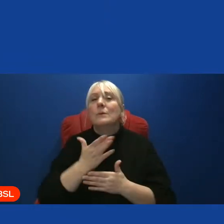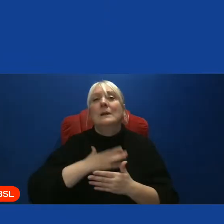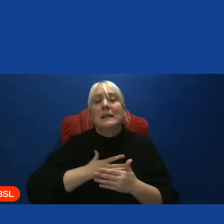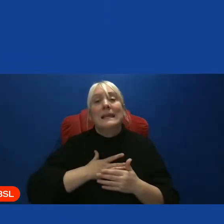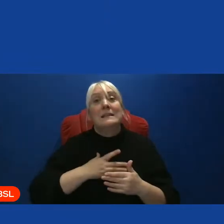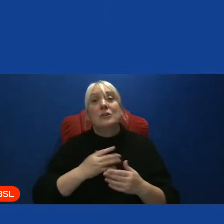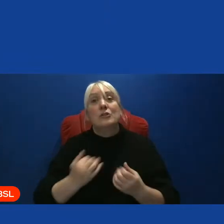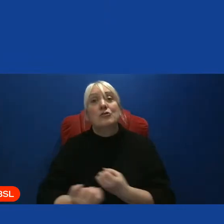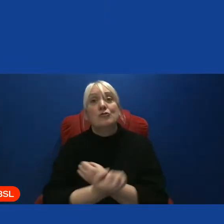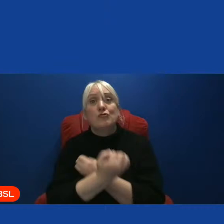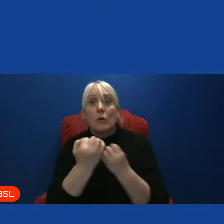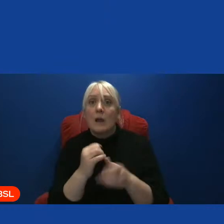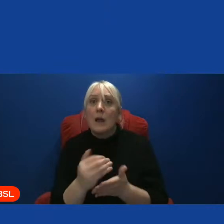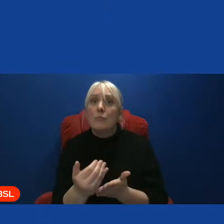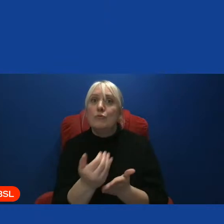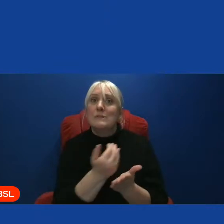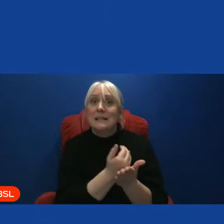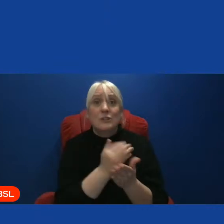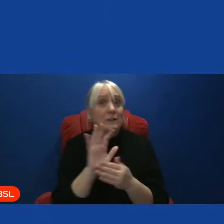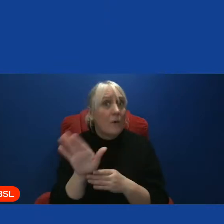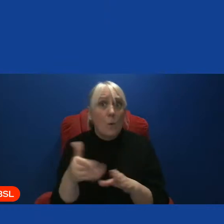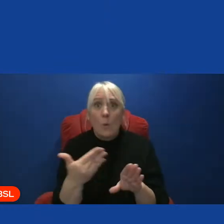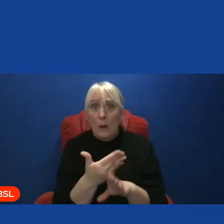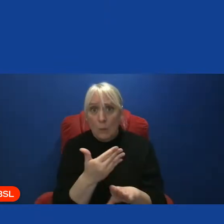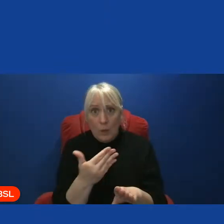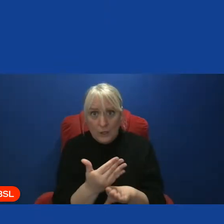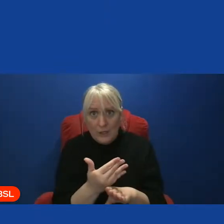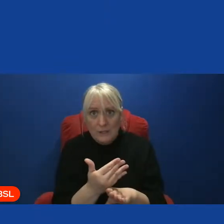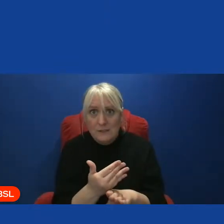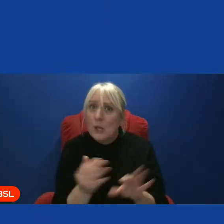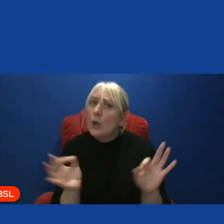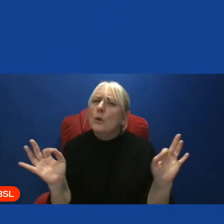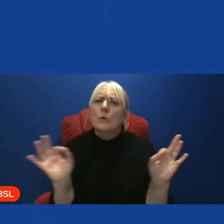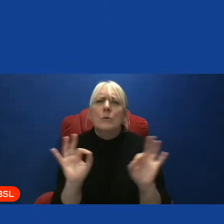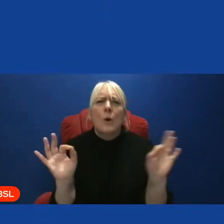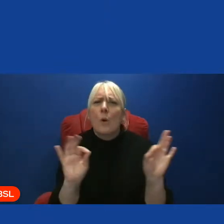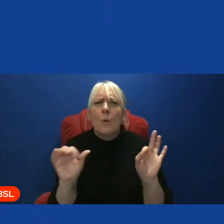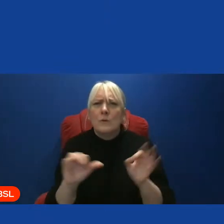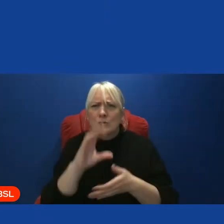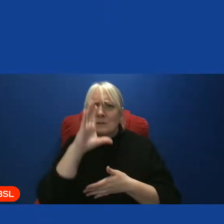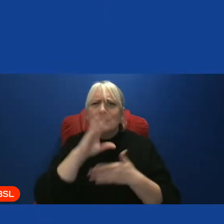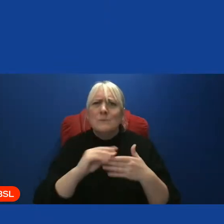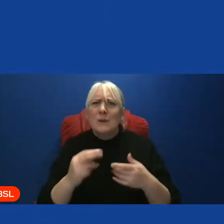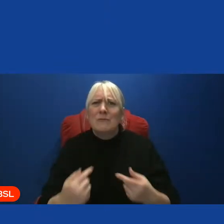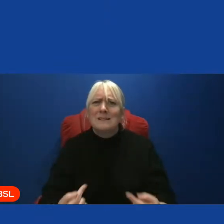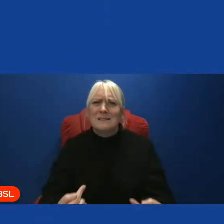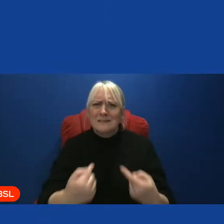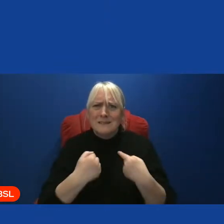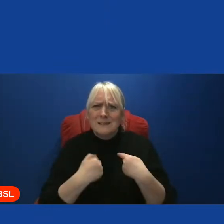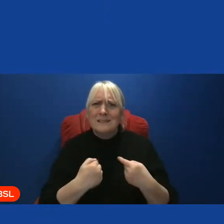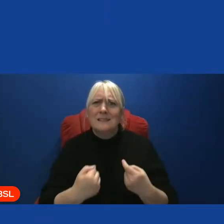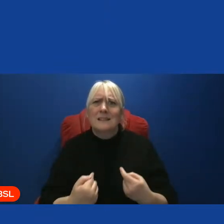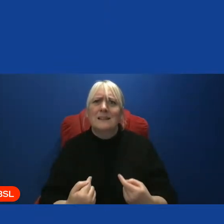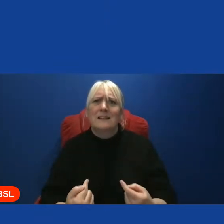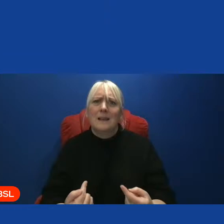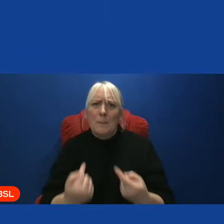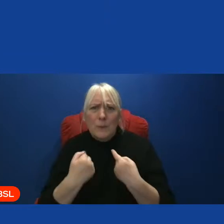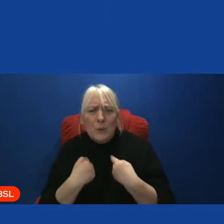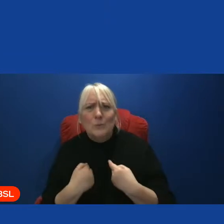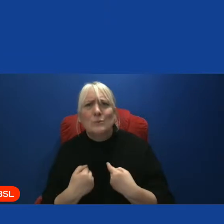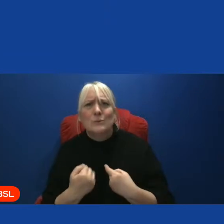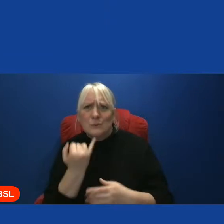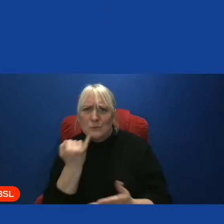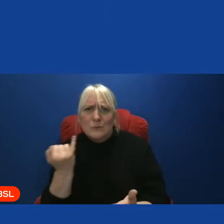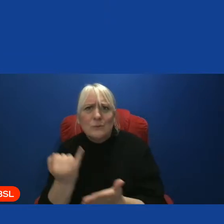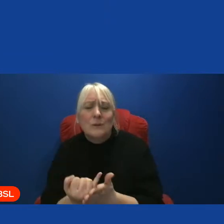protections and safeguards for all workers. No one should ever face violence or abuse in their workplace, yet